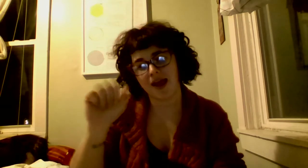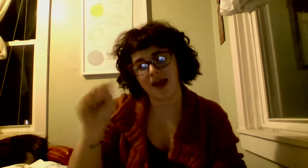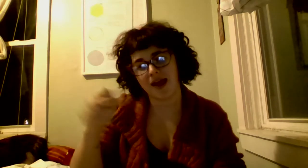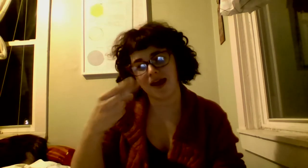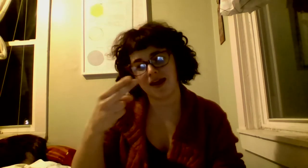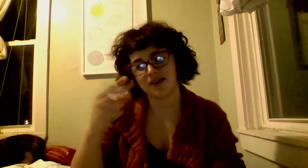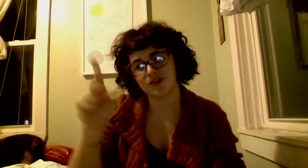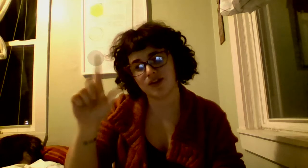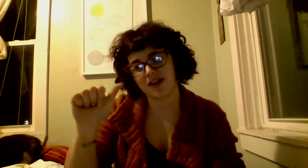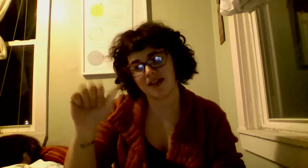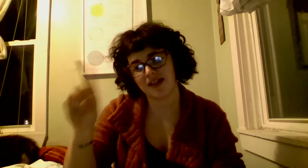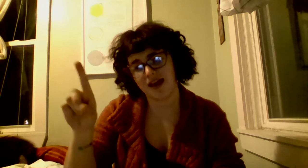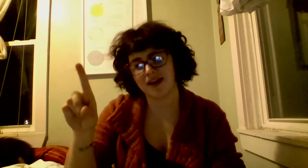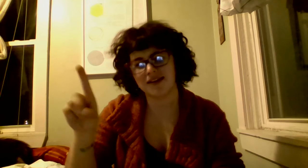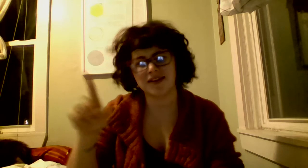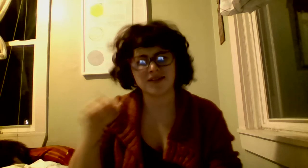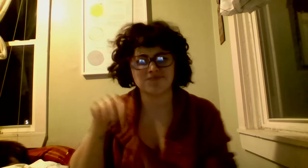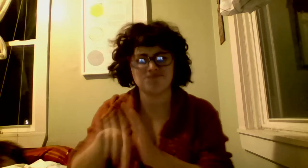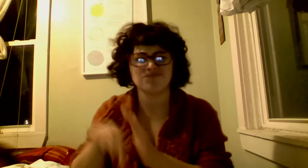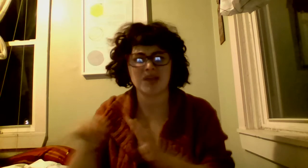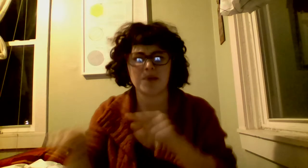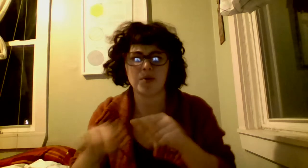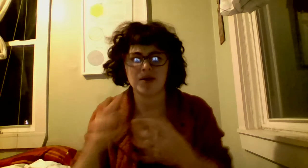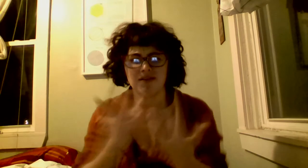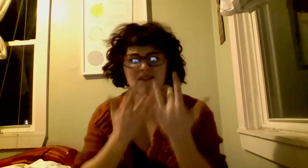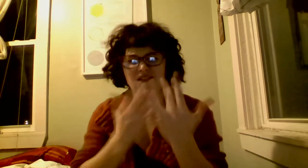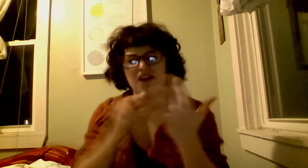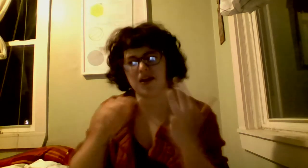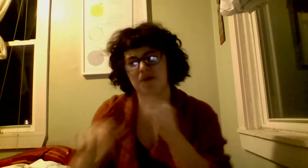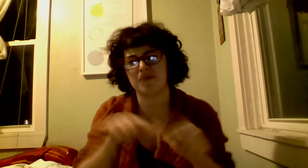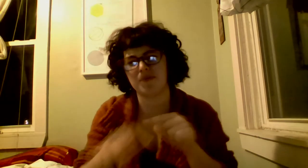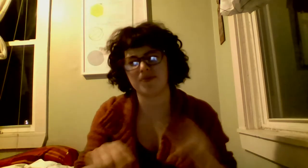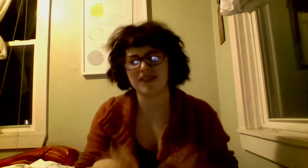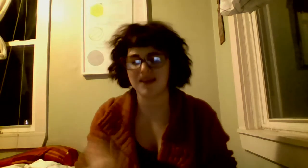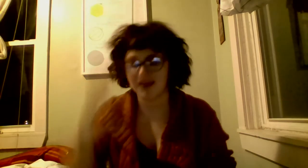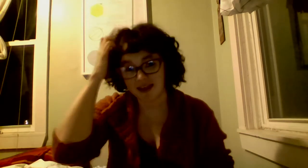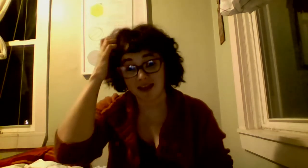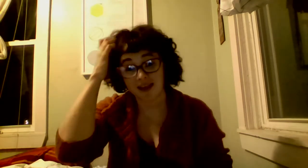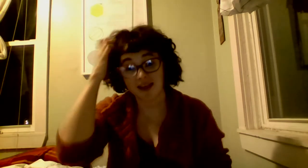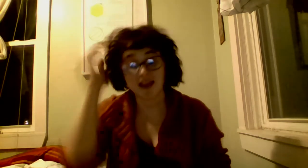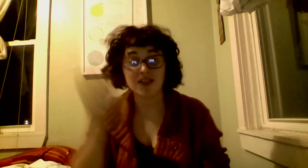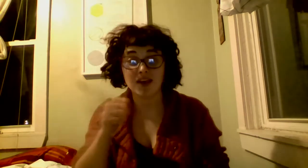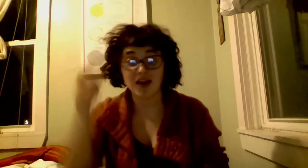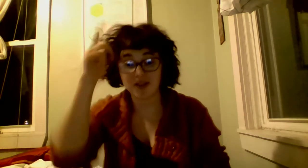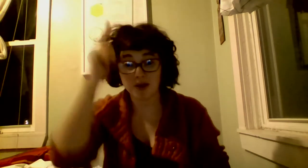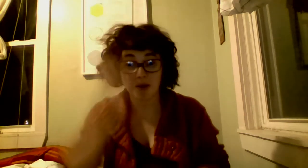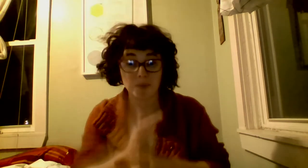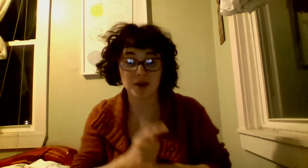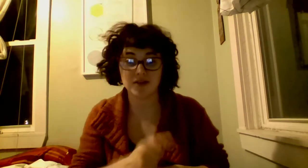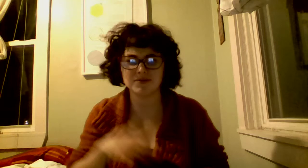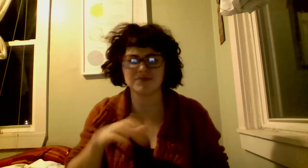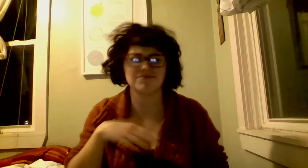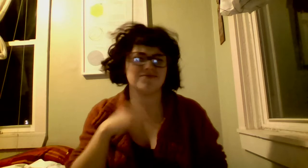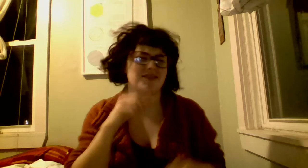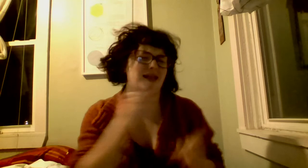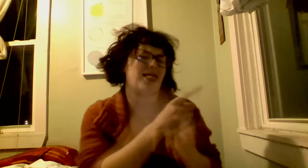troll?" Get serious. I mean, we all know the only thing you're good for is sitting around in the fireplace poking in the ashes